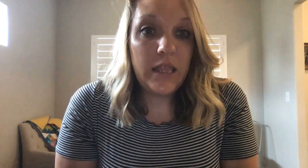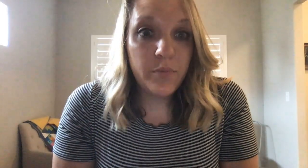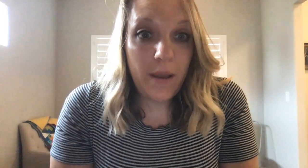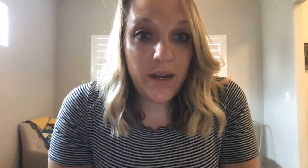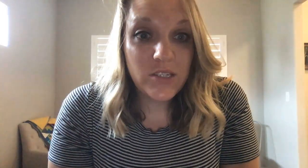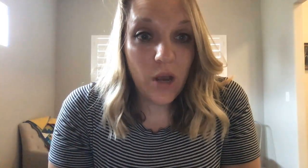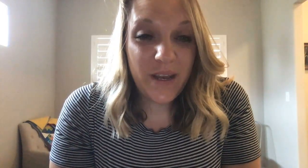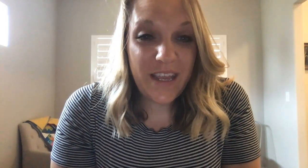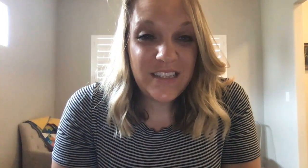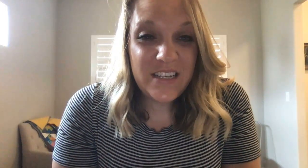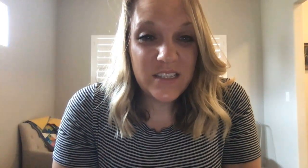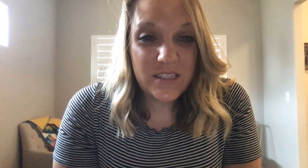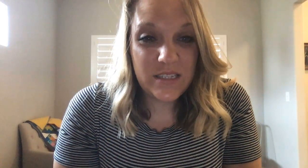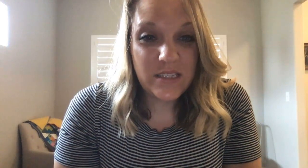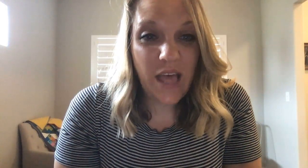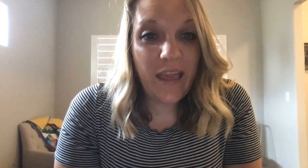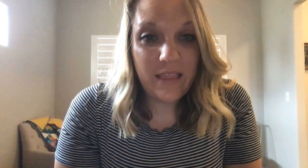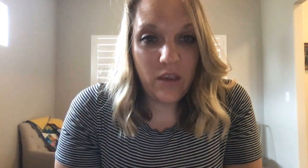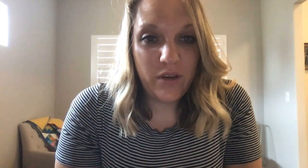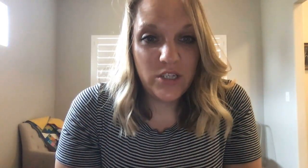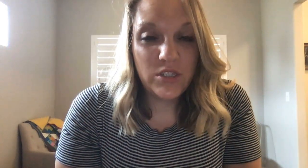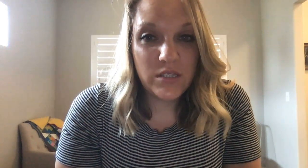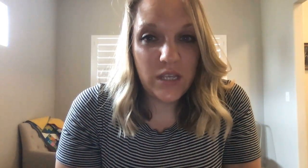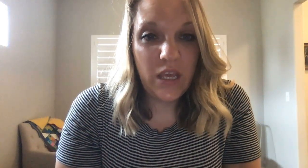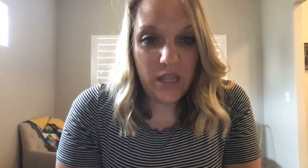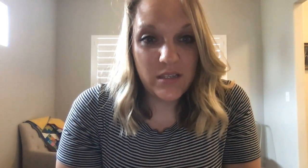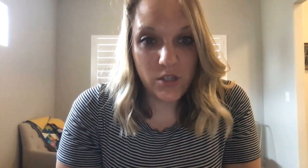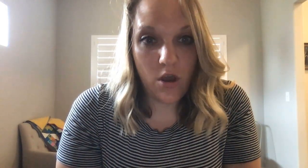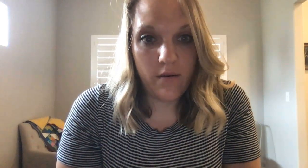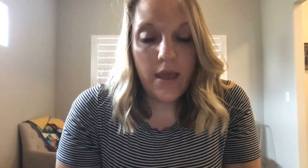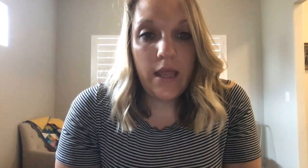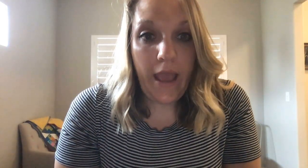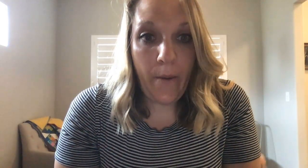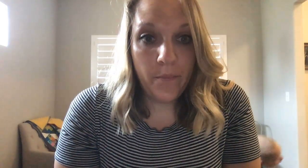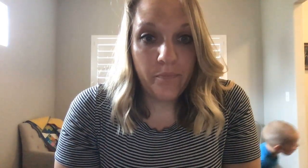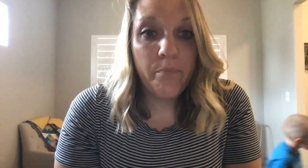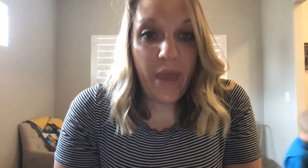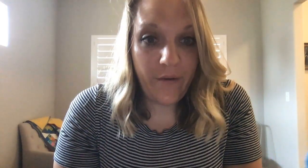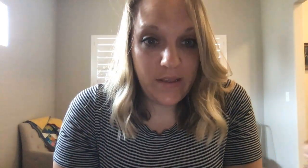the primary songbook, it teaches us the sign language to sing this song. Now, parents,